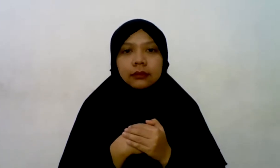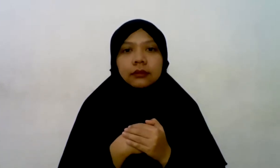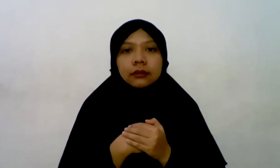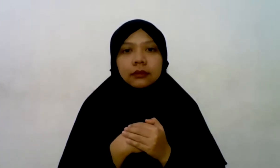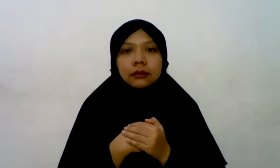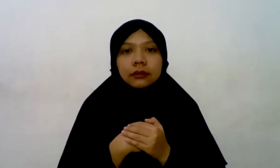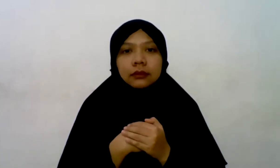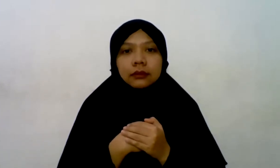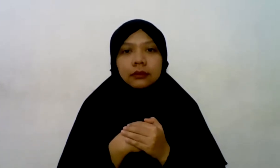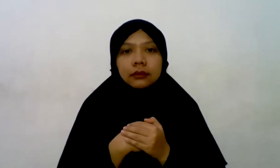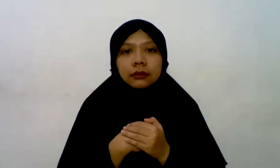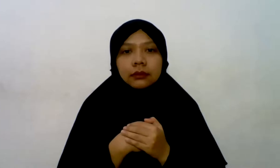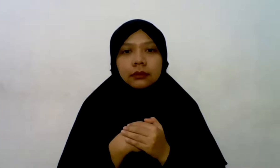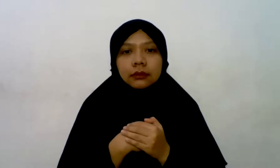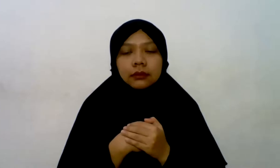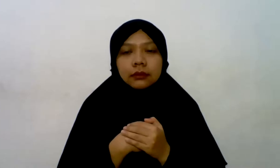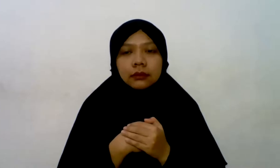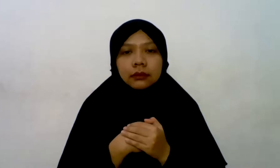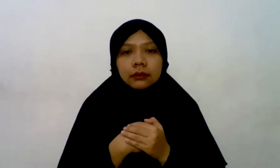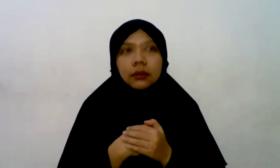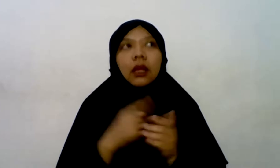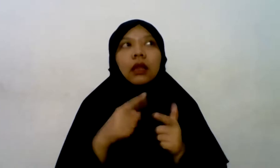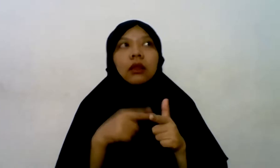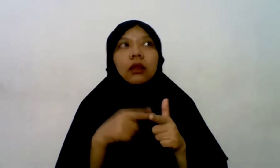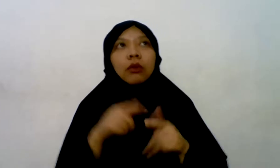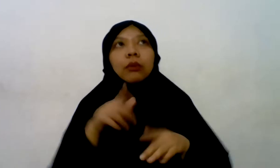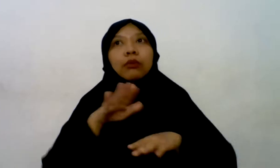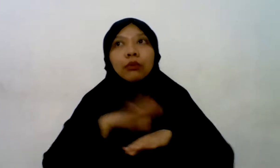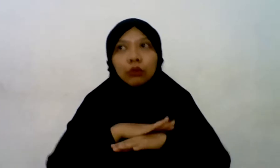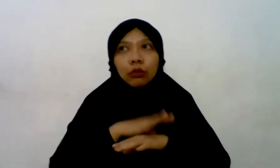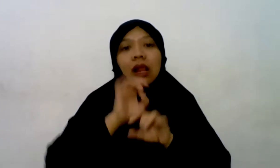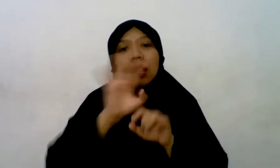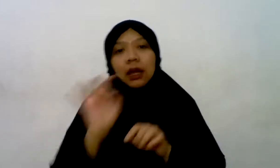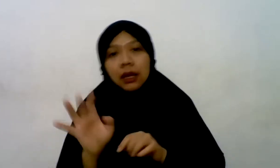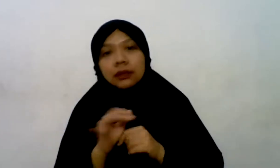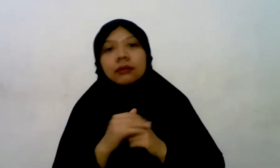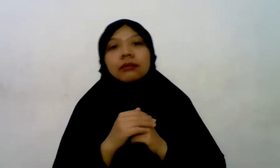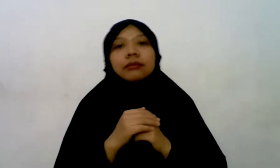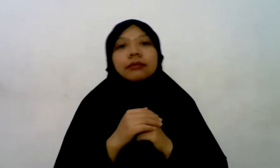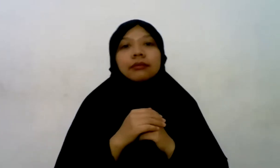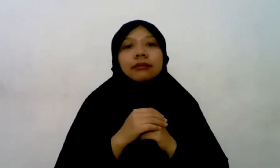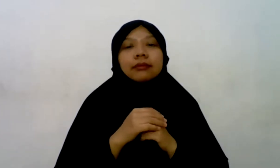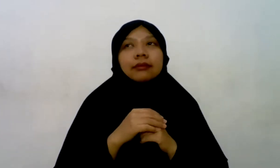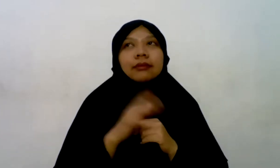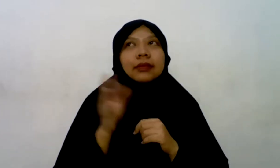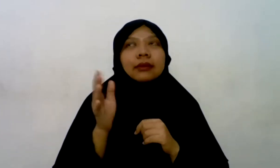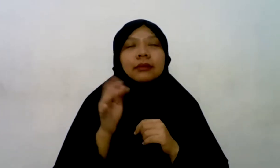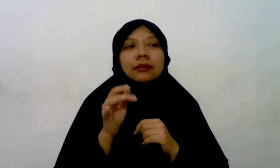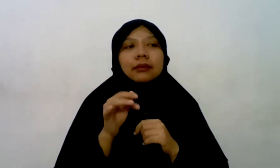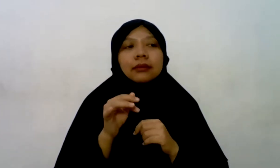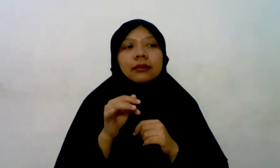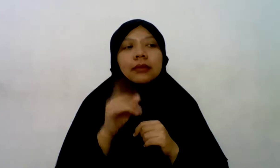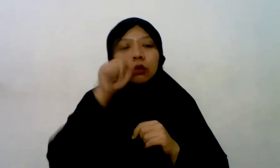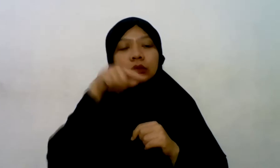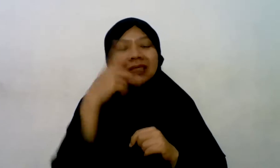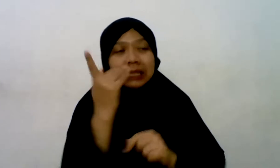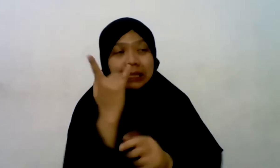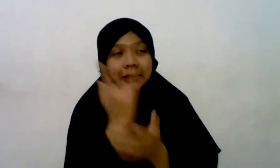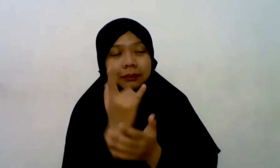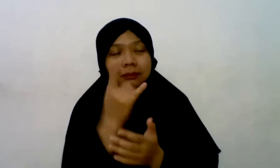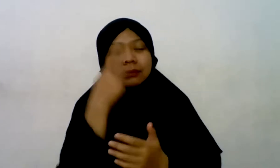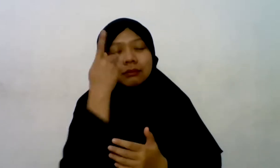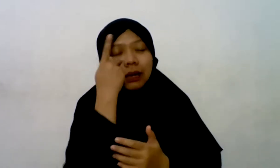the other assistive tools that they use are contracted or getting the virus. And also with deaf people,